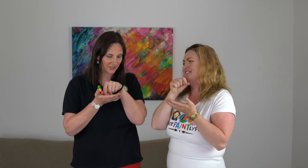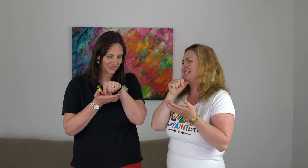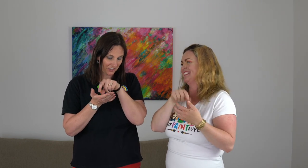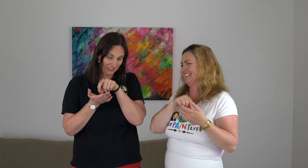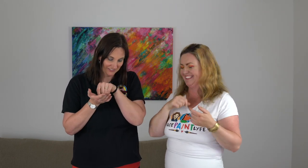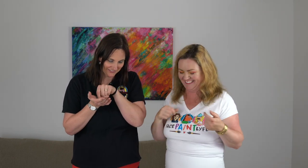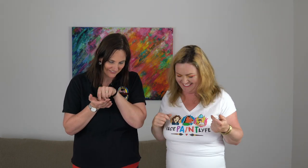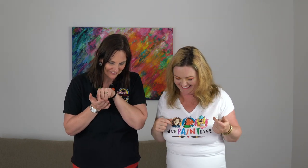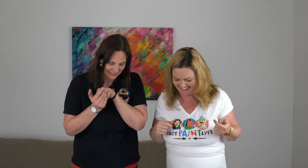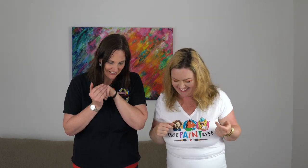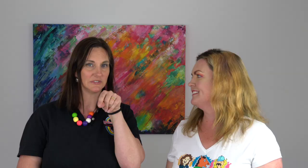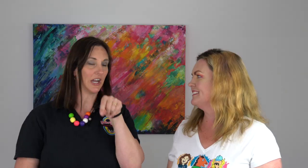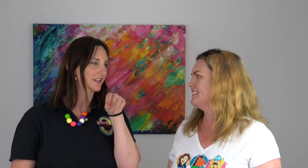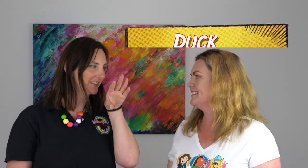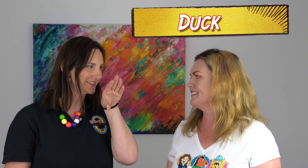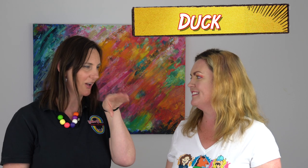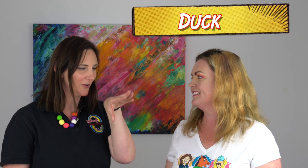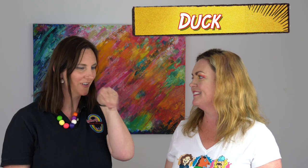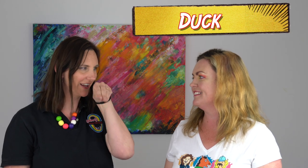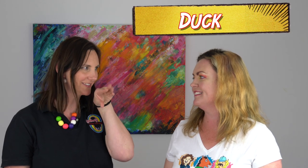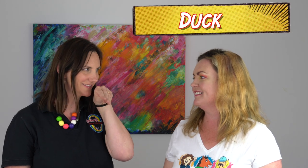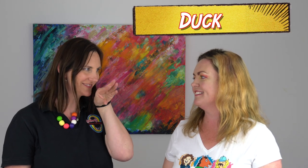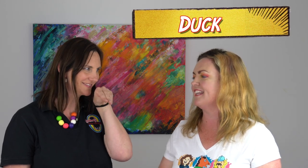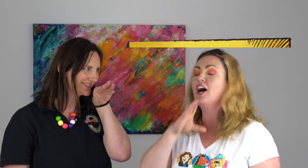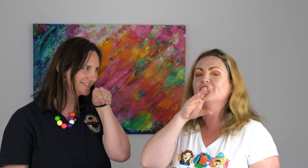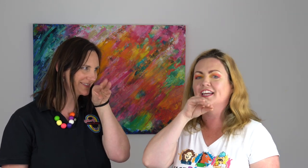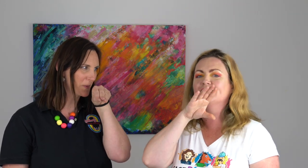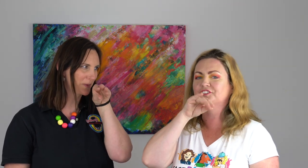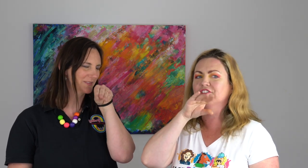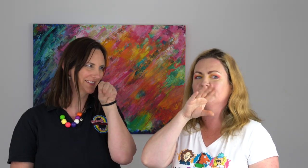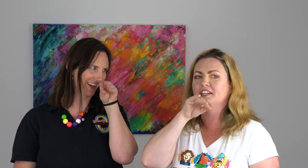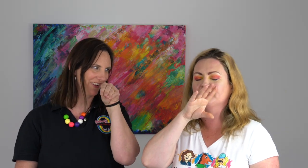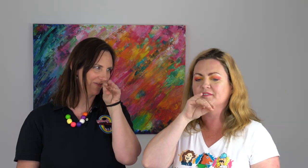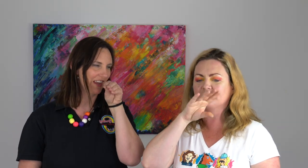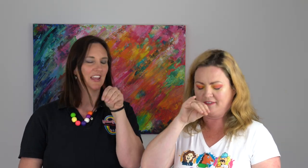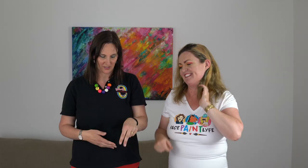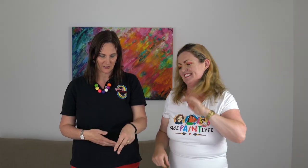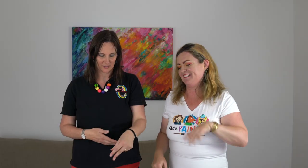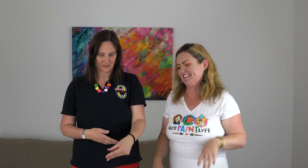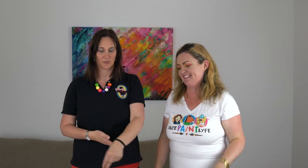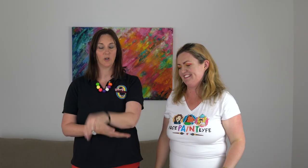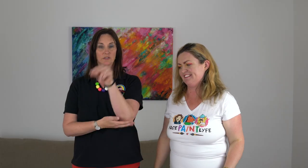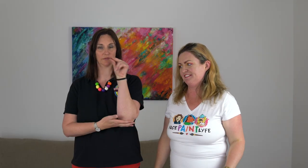Chicken, yeah. Duck is the whole hen. Oh, okay, sure. Yeah. Swan.